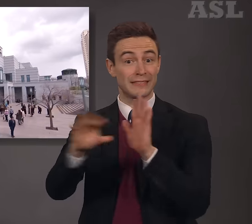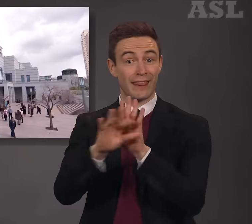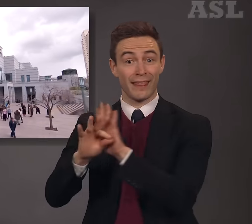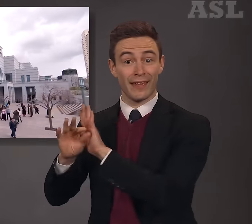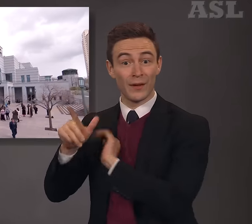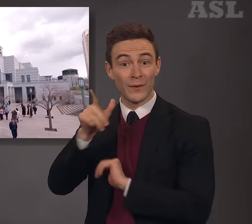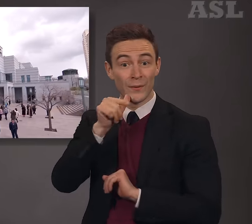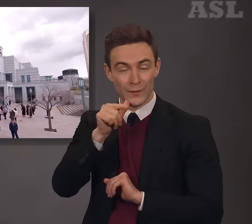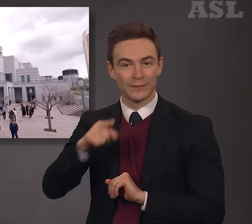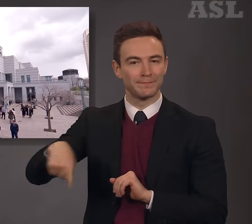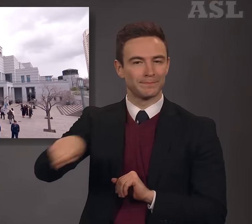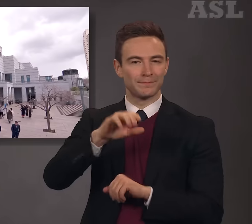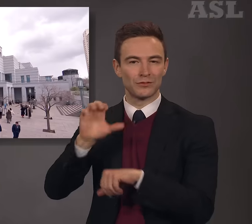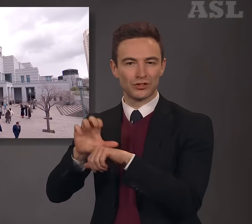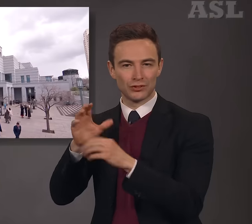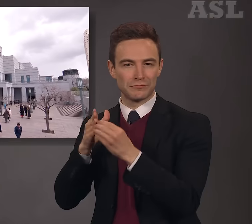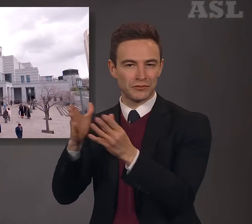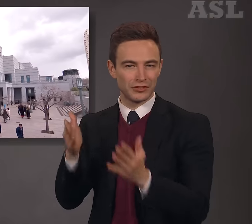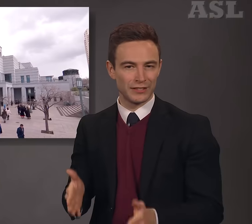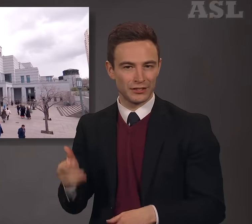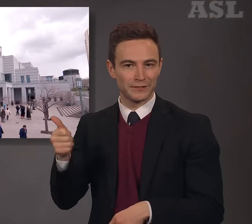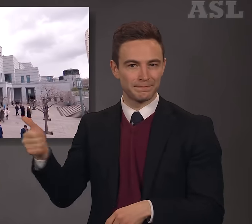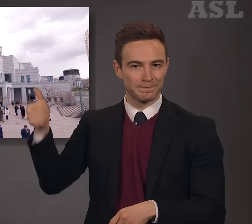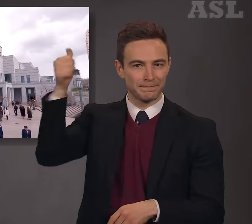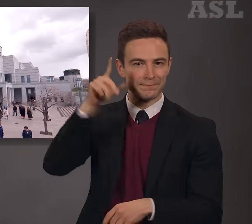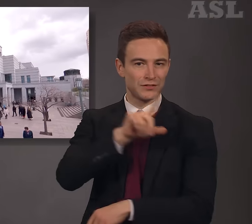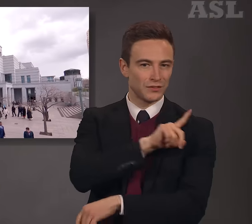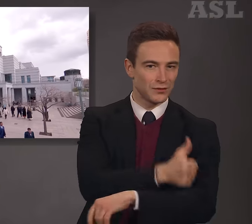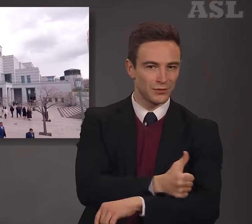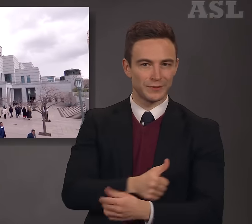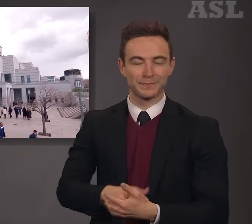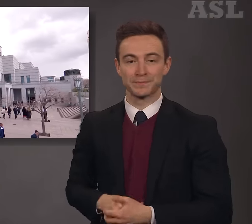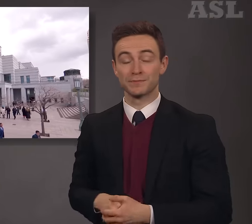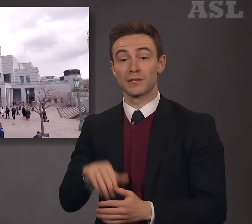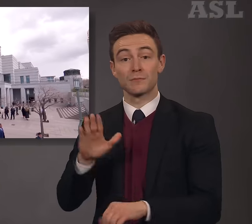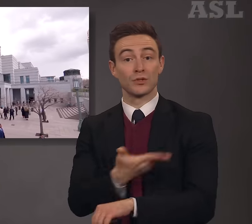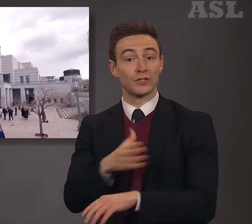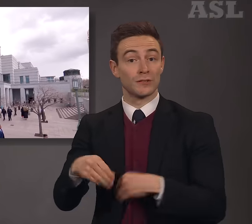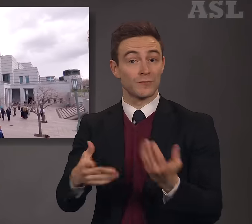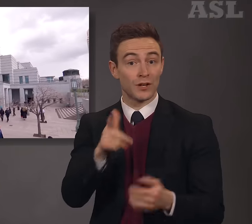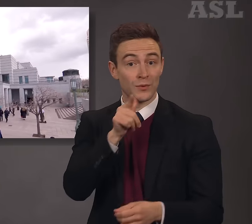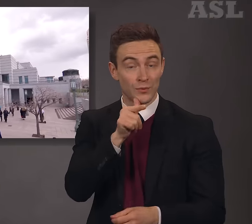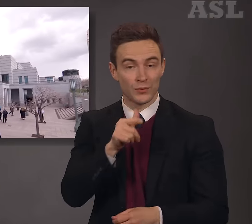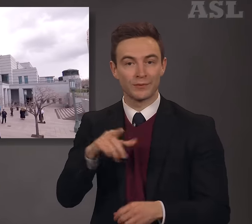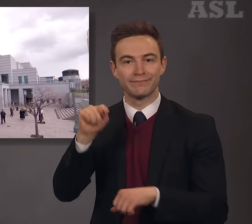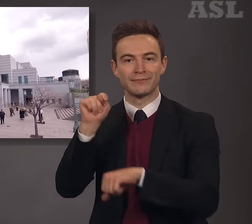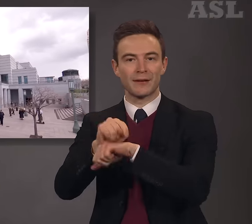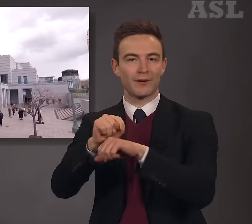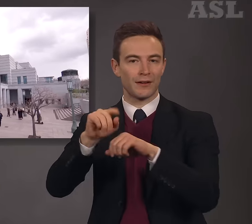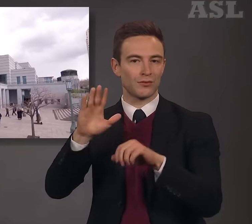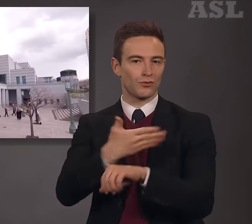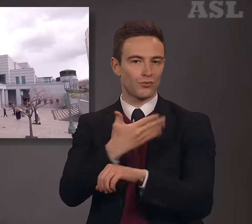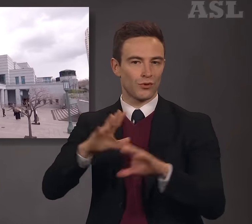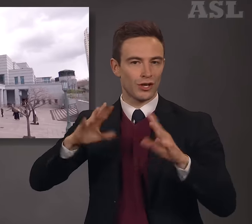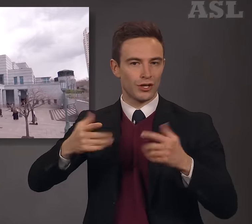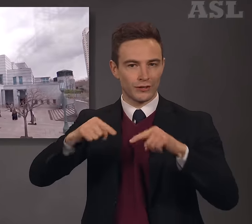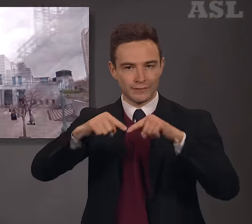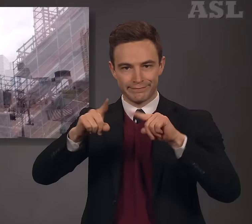leaders of the church. Music for this session is provided by the Tabernacle Choir at Temple Square.